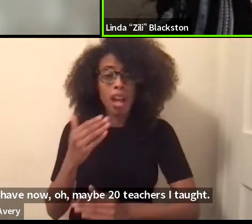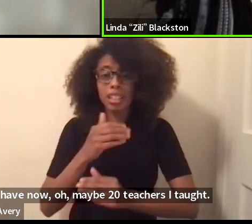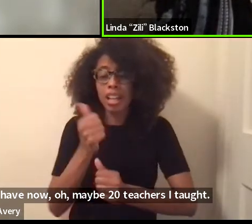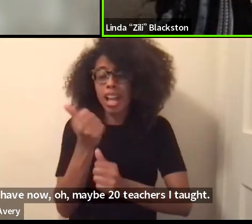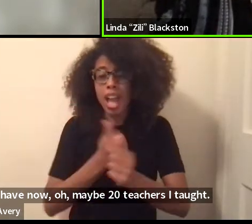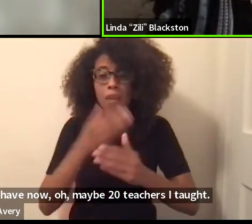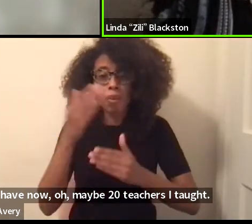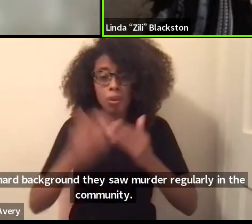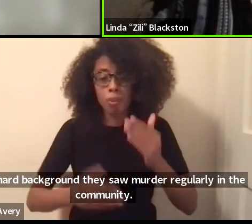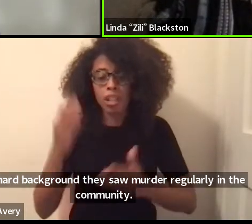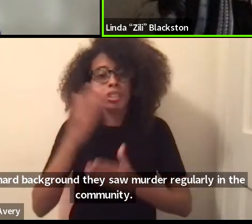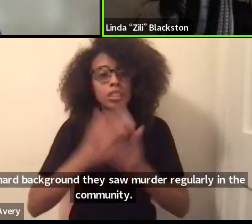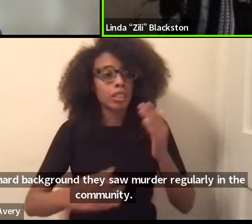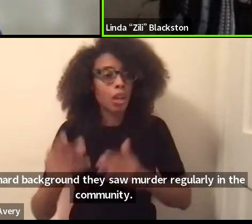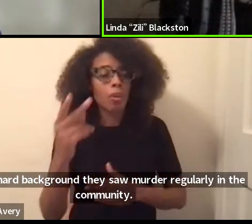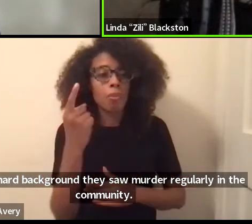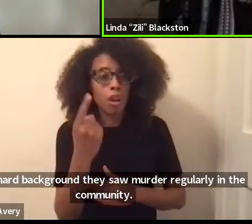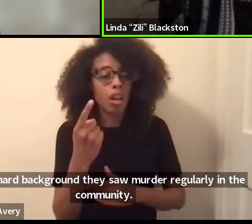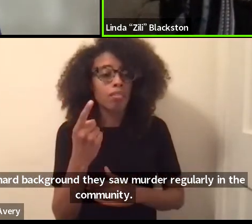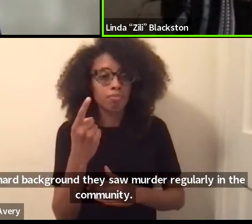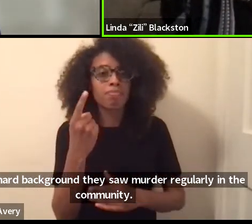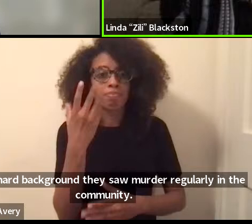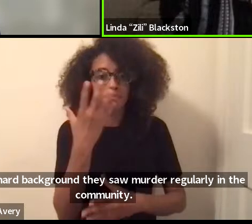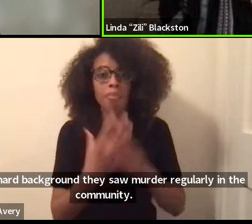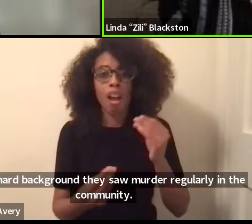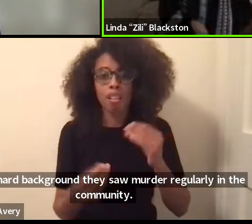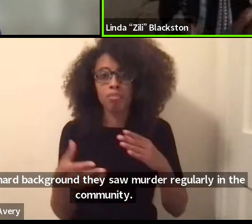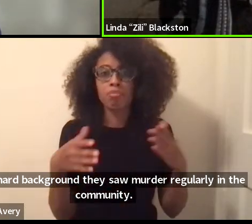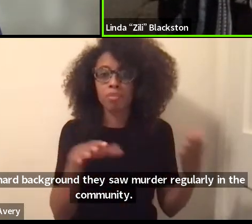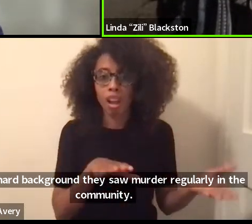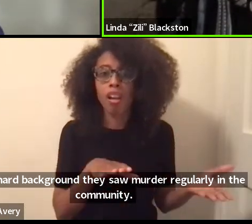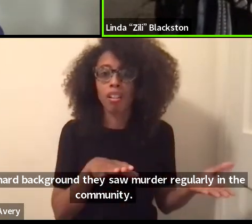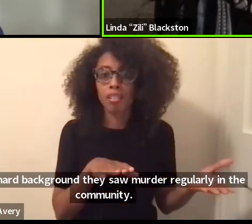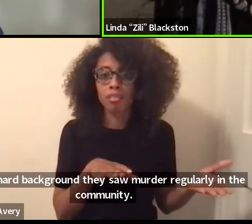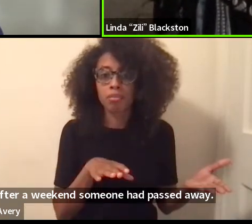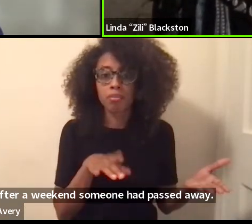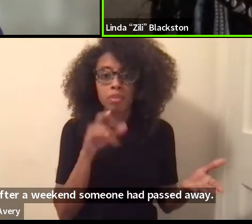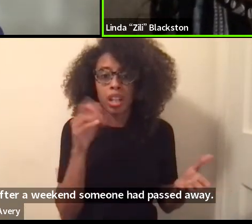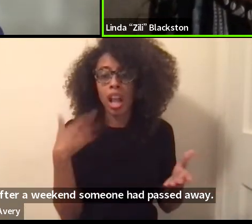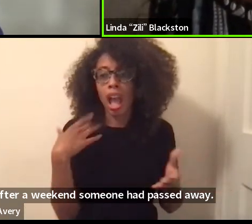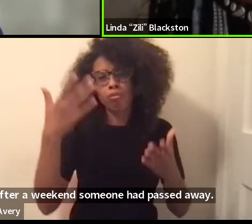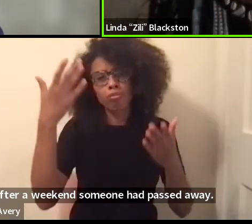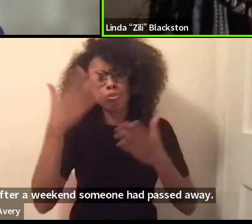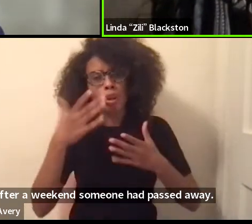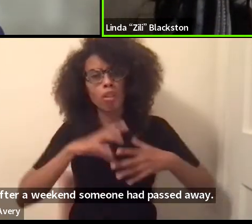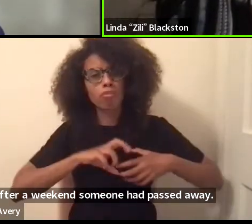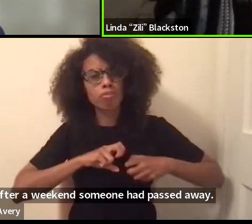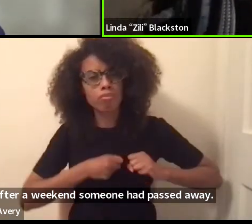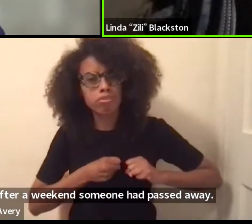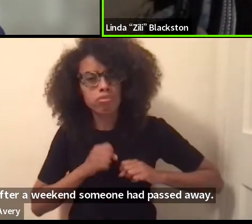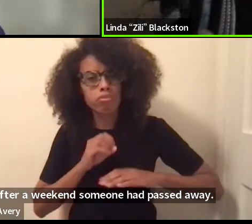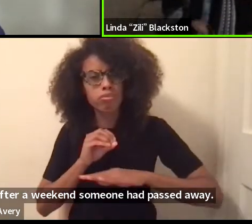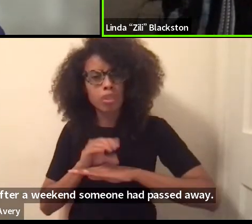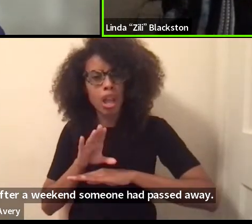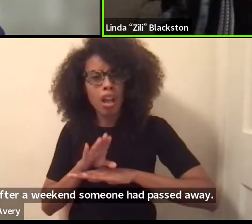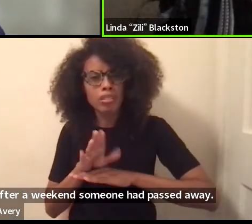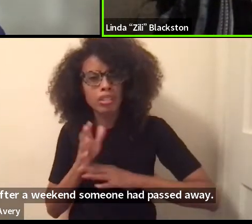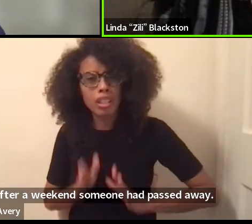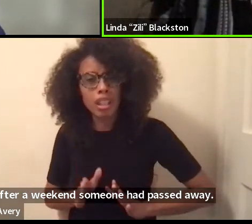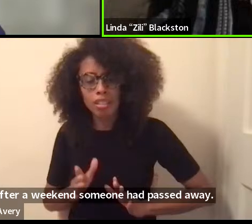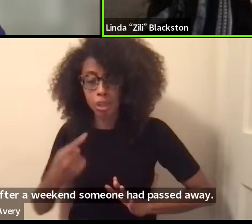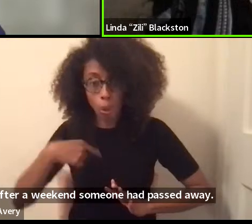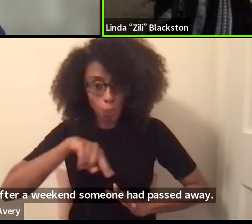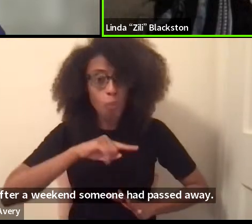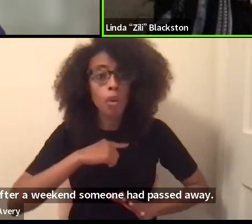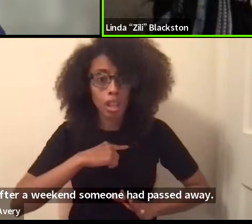someone had passed away. There were no grief counselors for us. We had to do our own grief